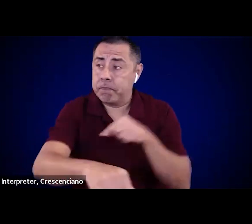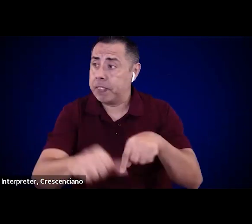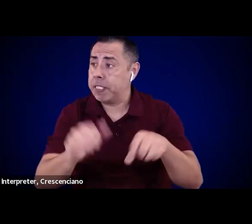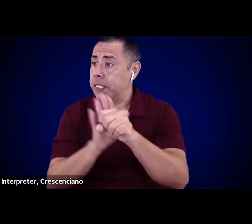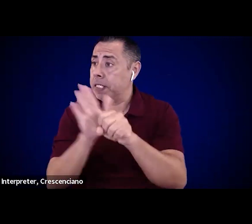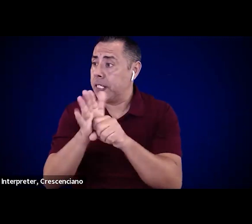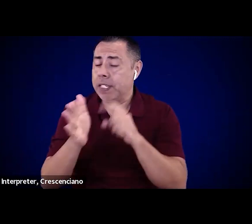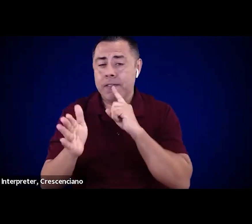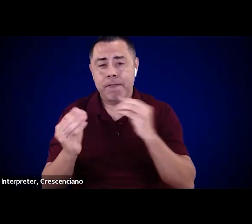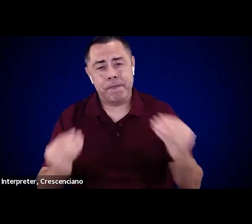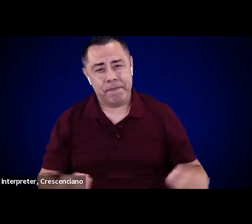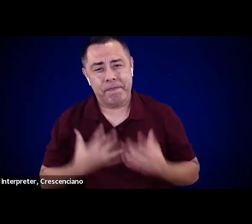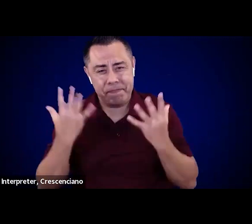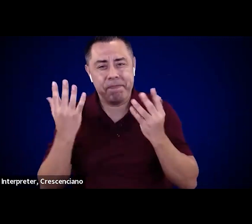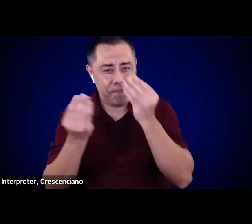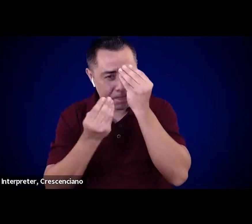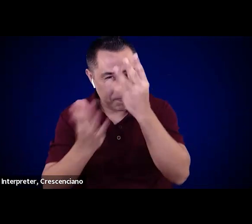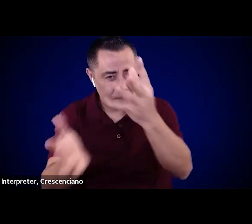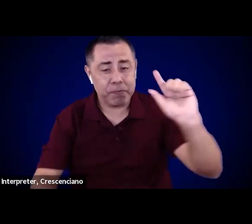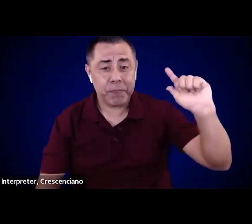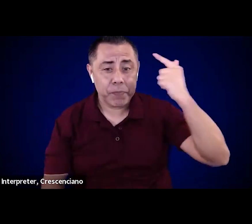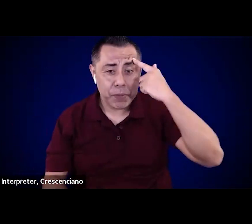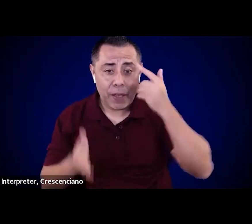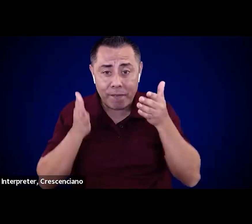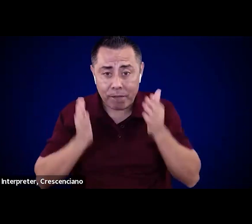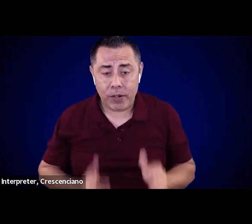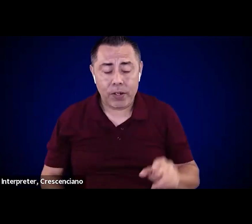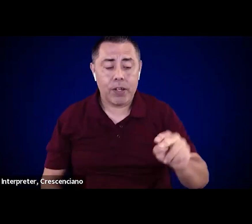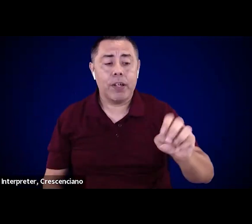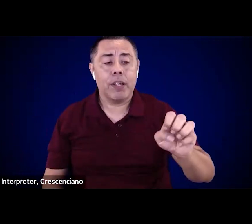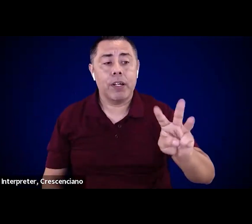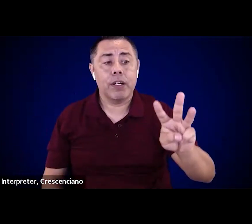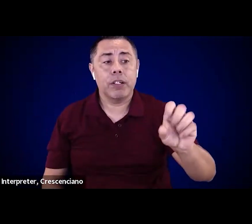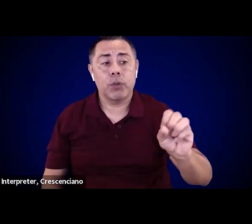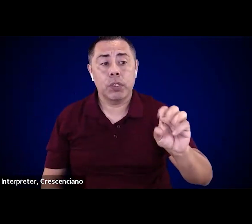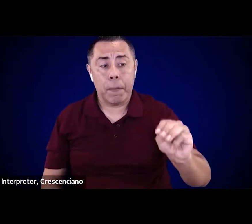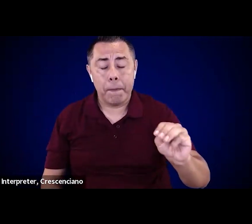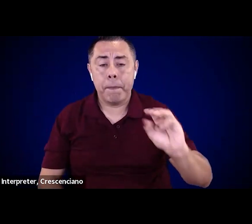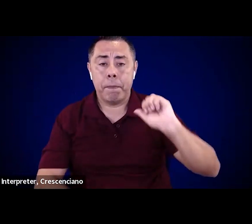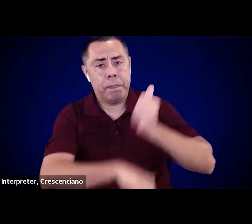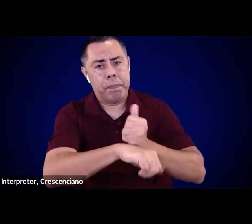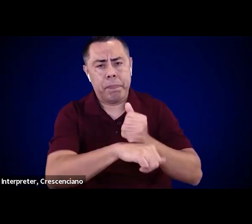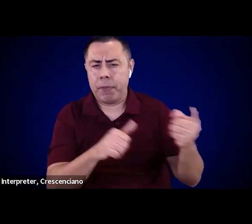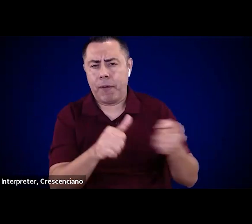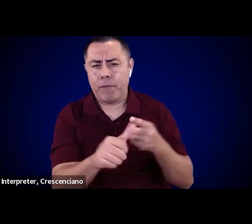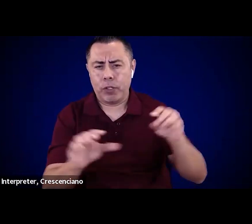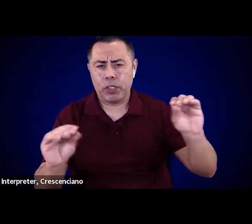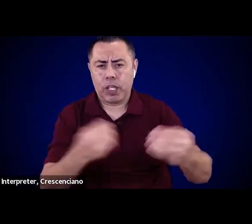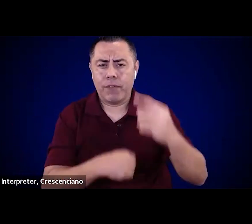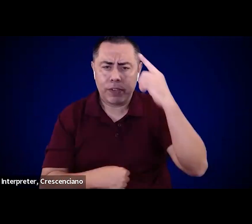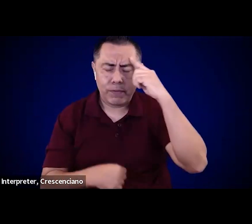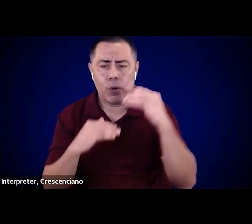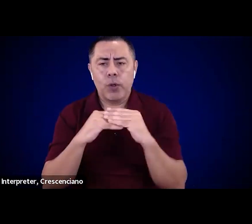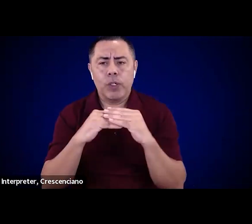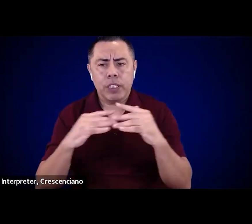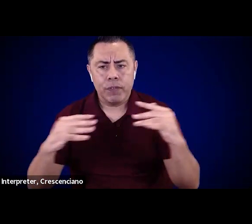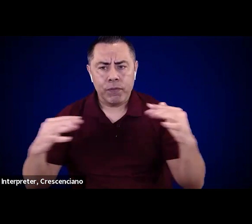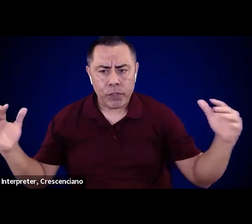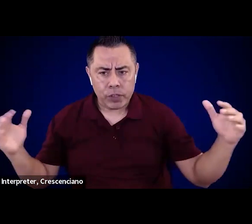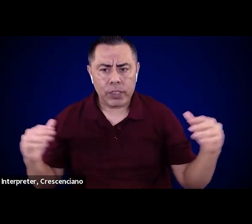Governor Newsom established the first ever Office of Diversity, Equity, and Inclusion in CalOES in